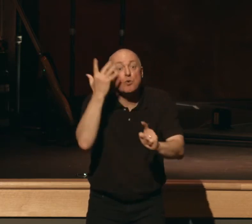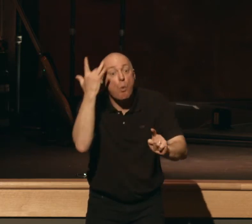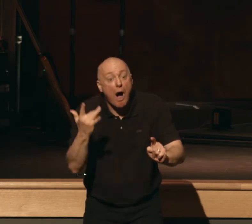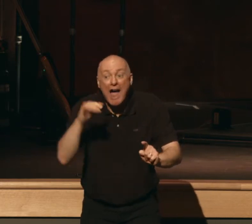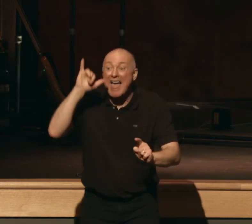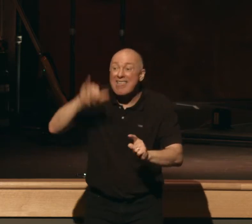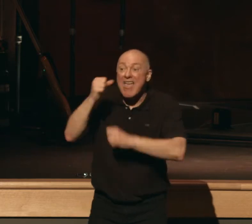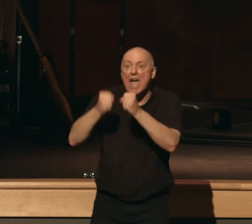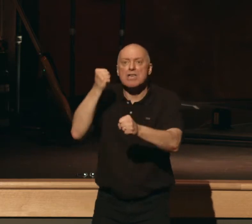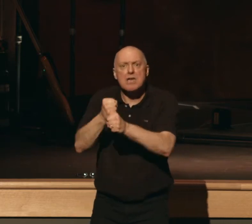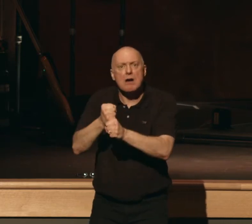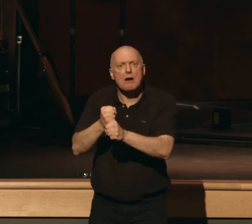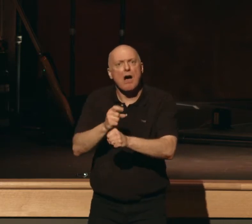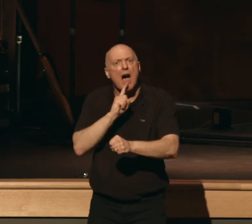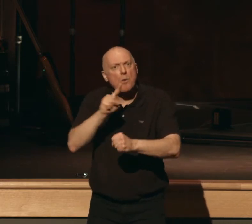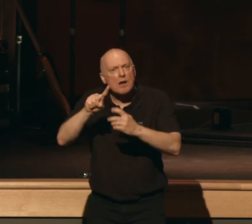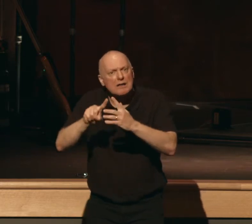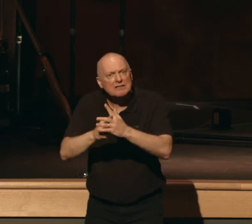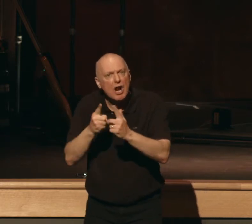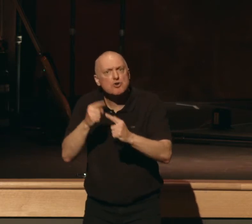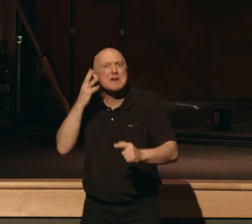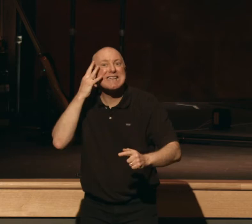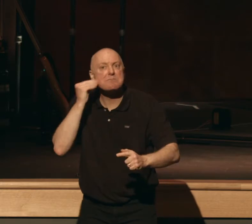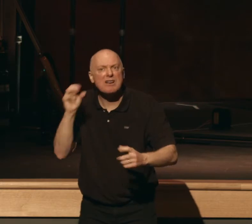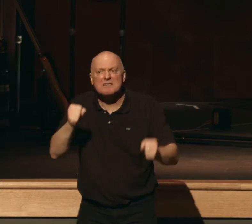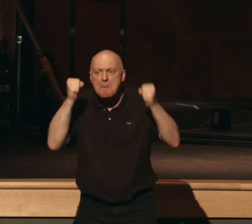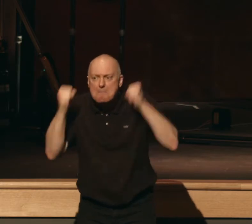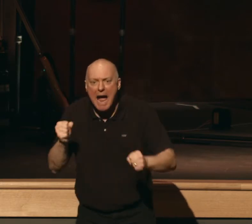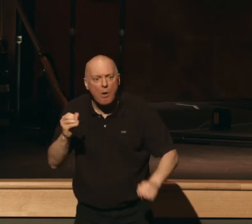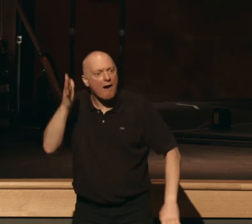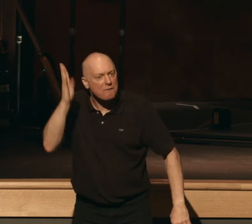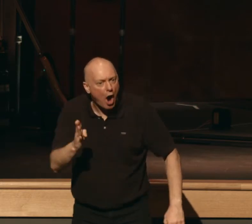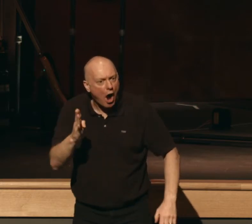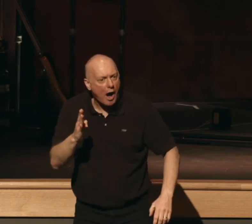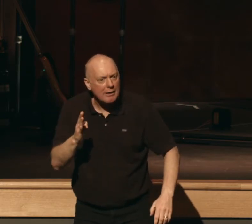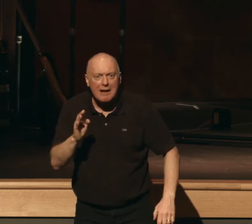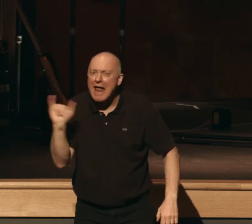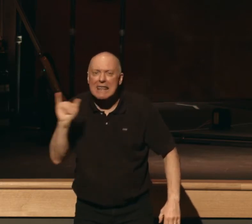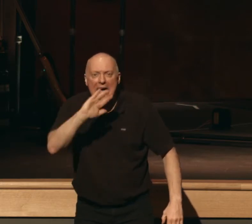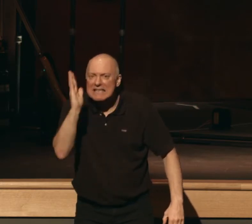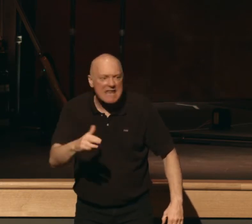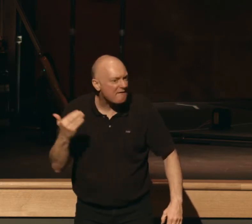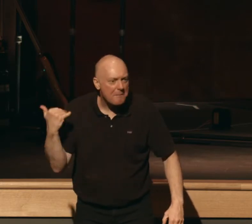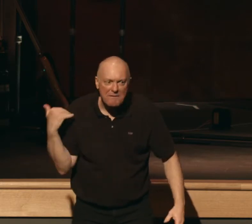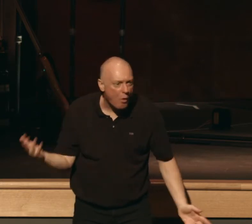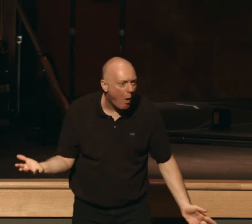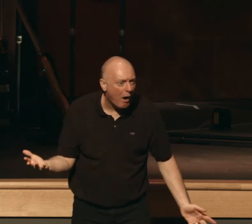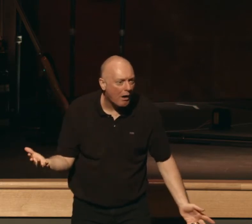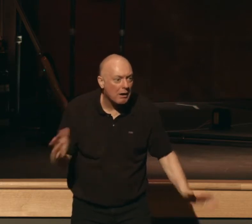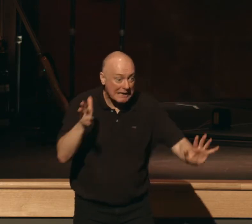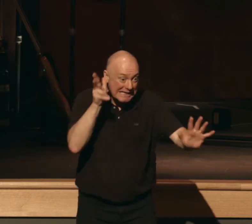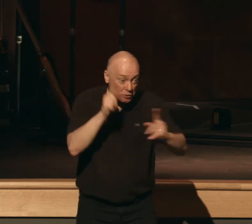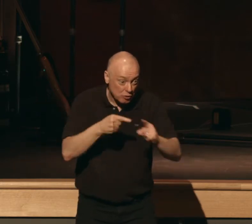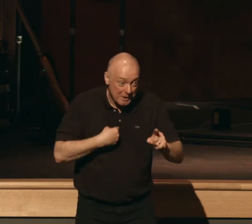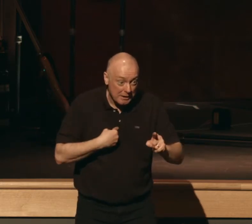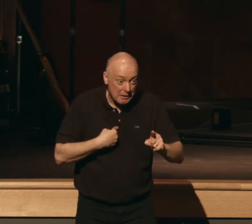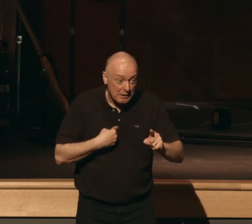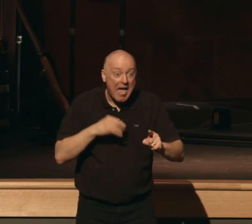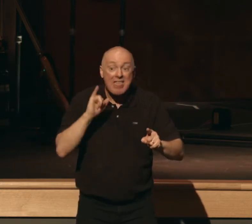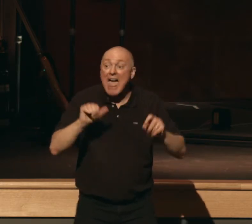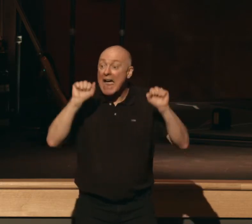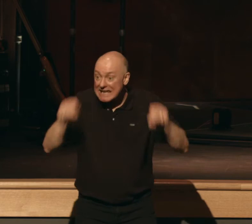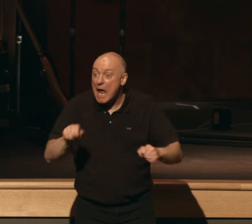the year where I really started to experience the power of God like never before? Because listen, that can be